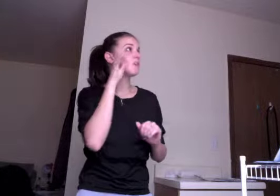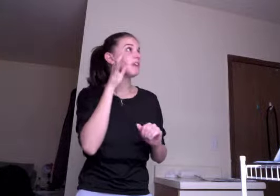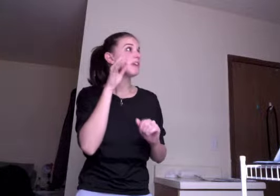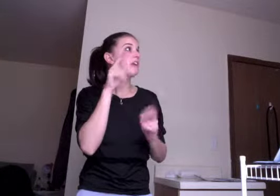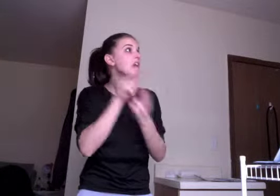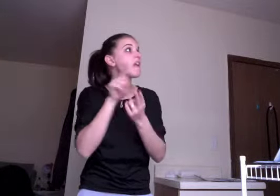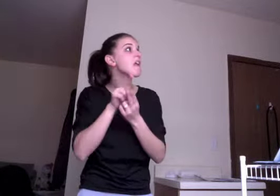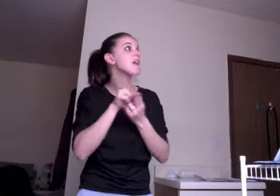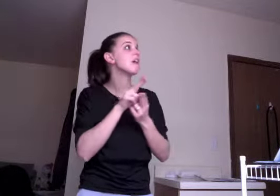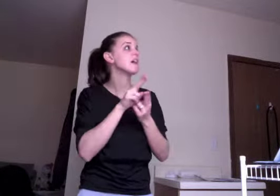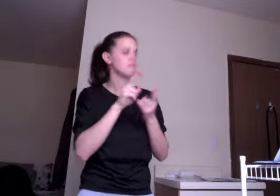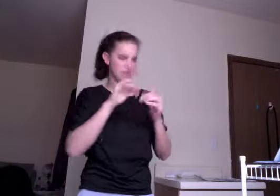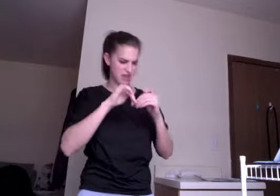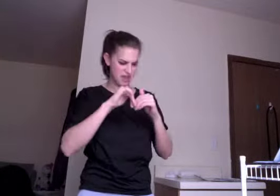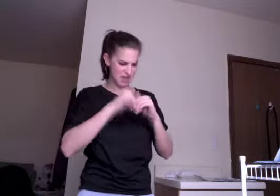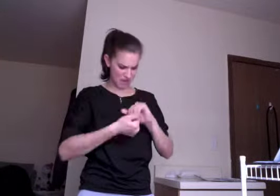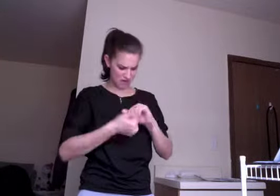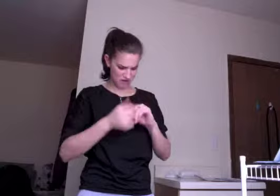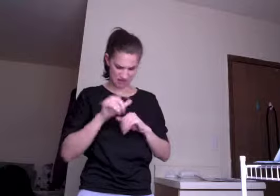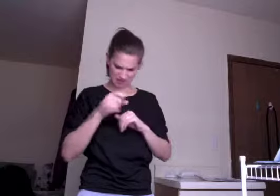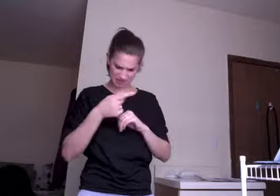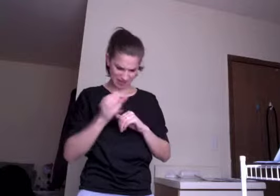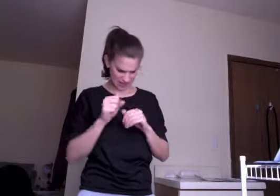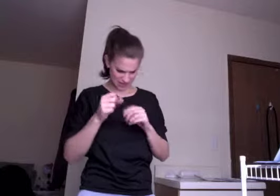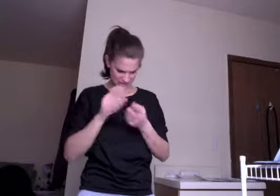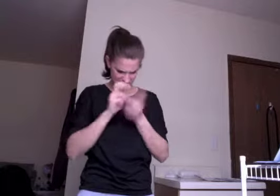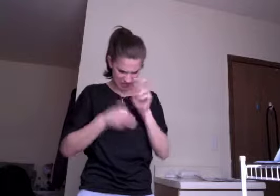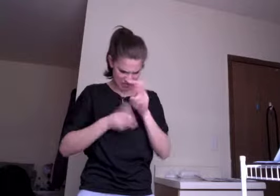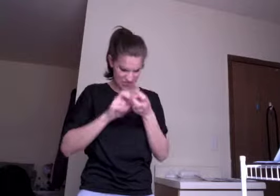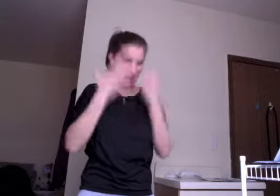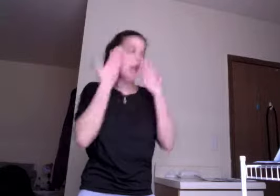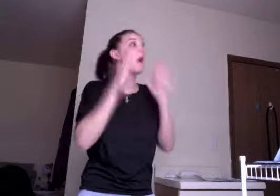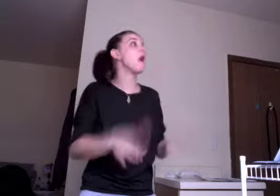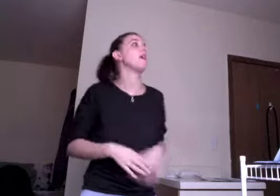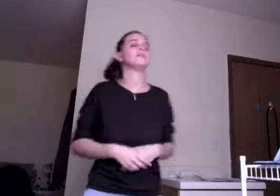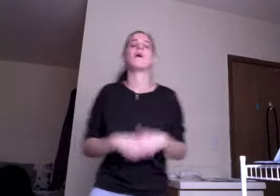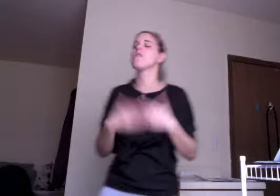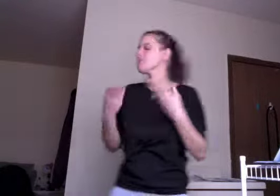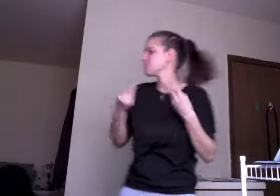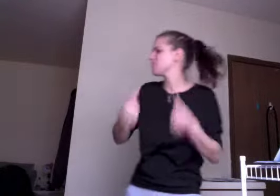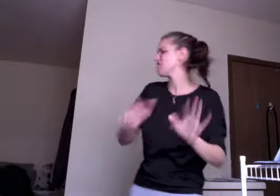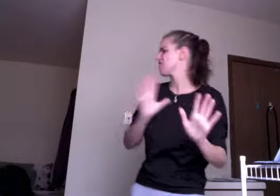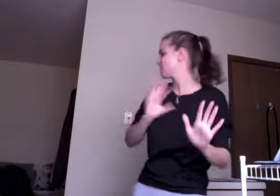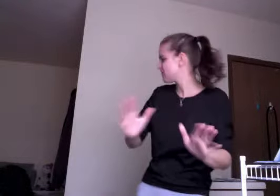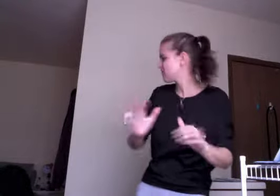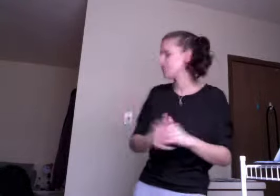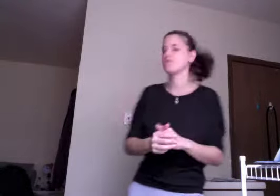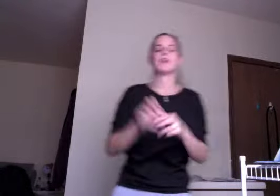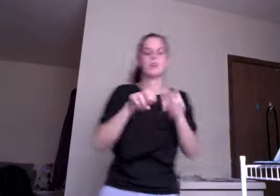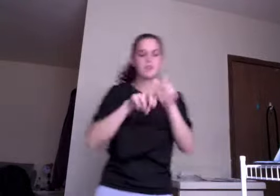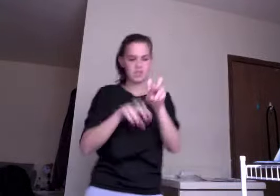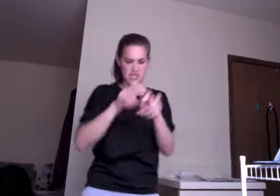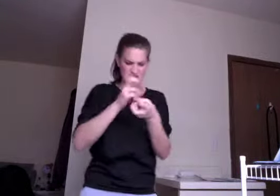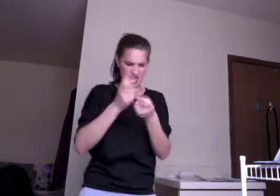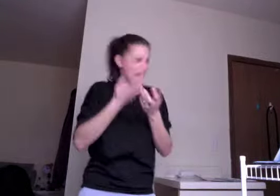would their legs go mom I don't understand the legs and I was like she goes mom everyone can't do the splits and I go I know but the legs and I finally like the legs